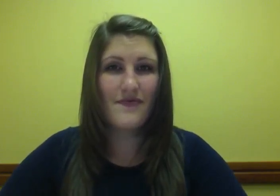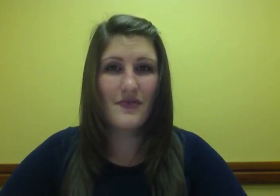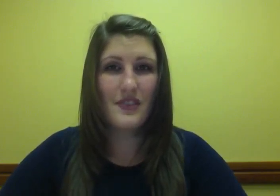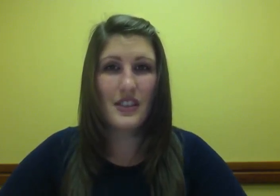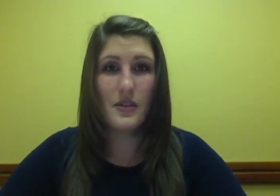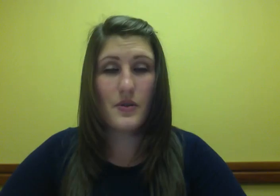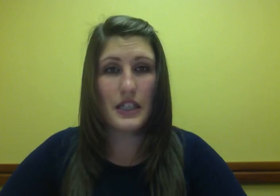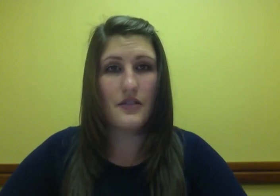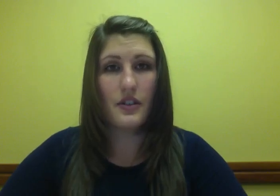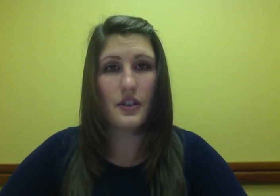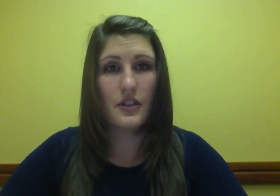So nice of her.